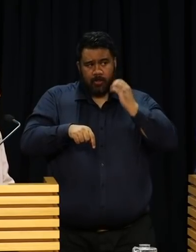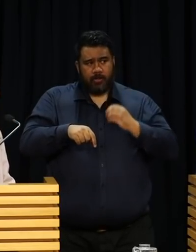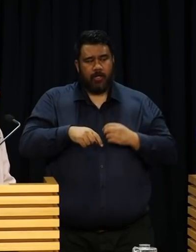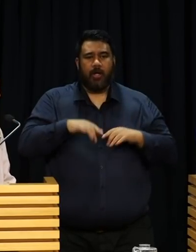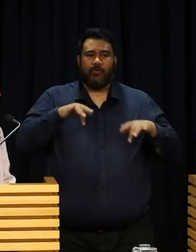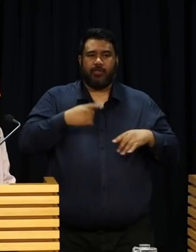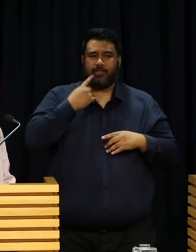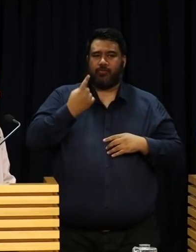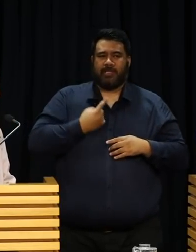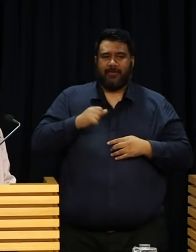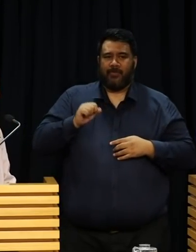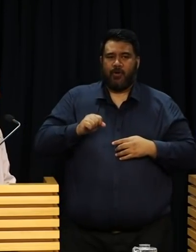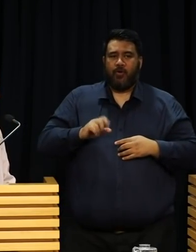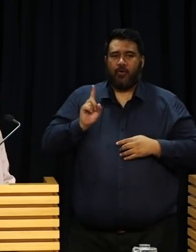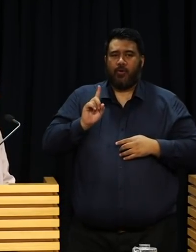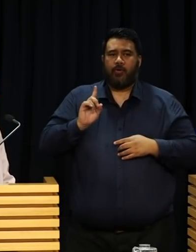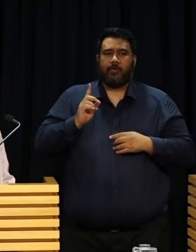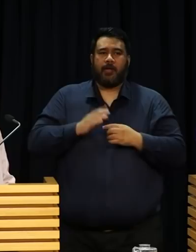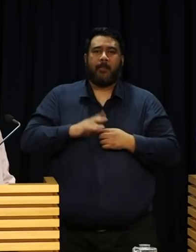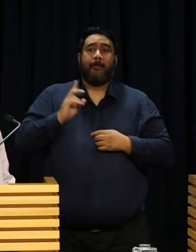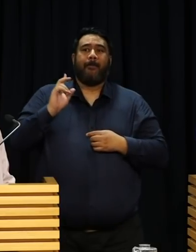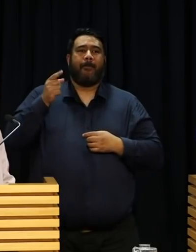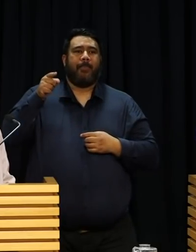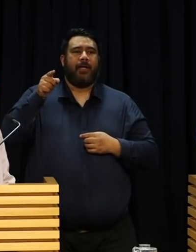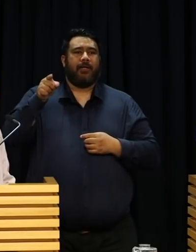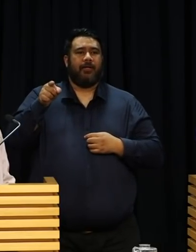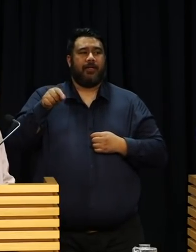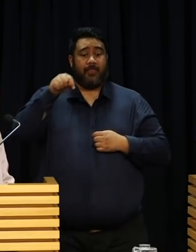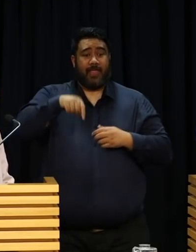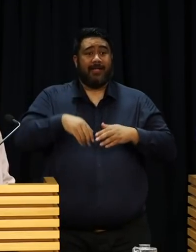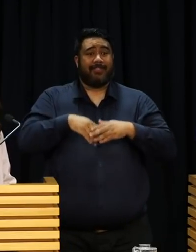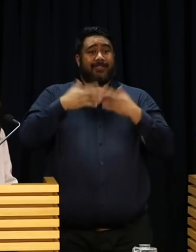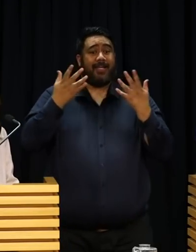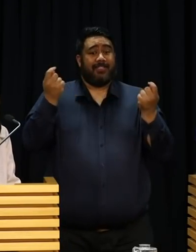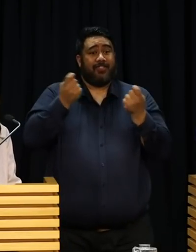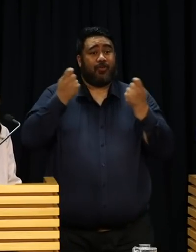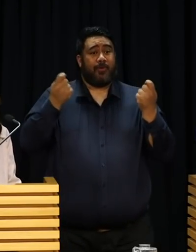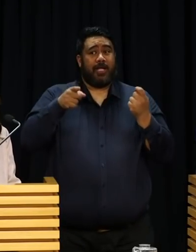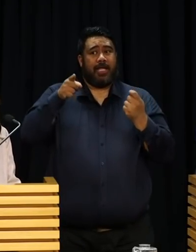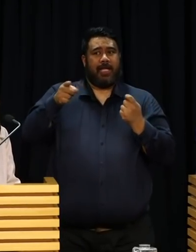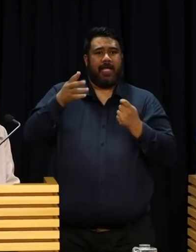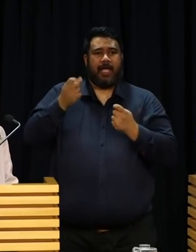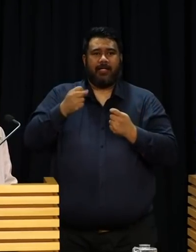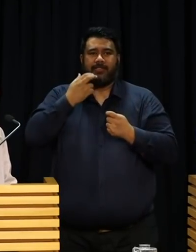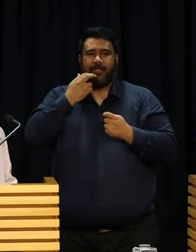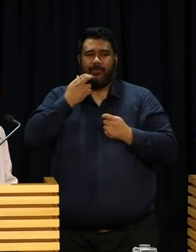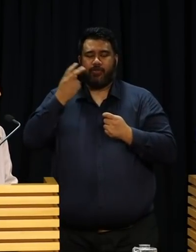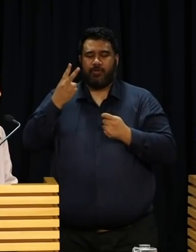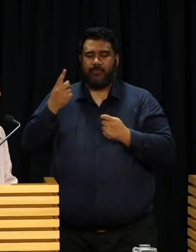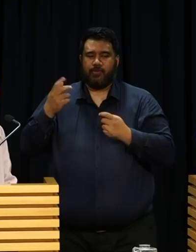him yet, but he's got a nephew's 21st birthday on the very day that we're holding this apology.